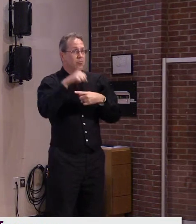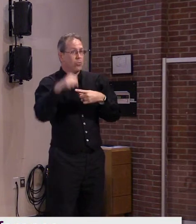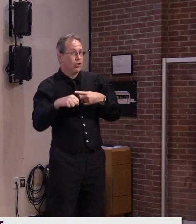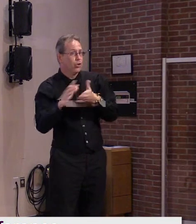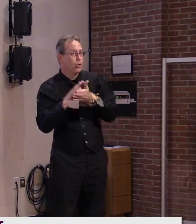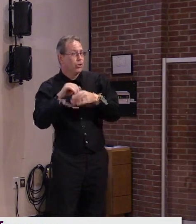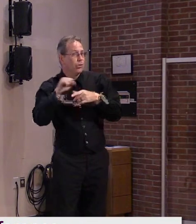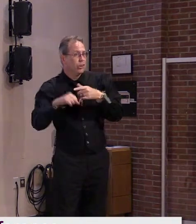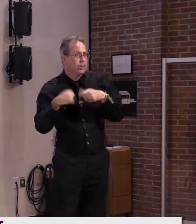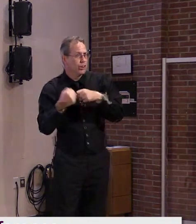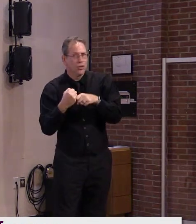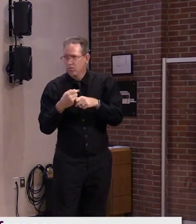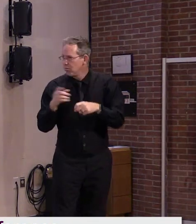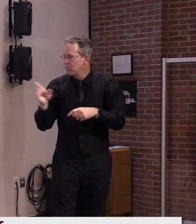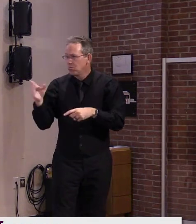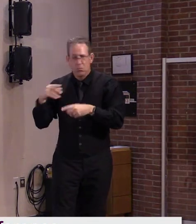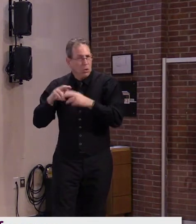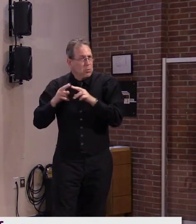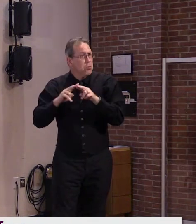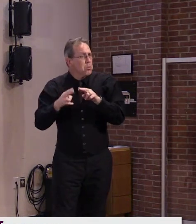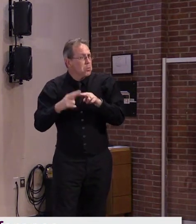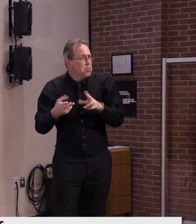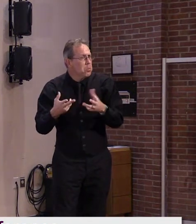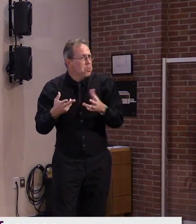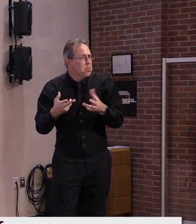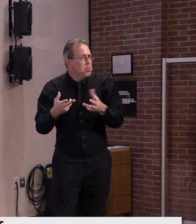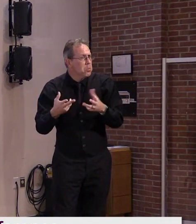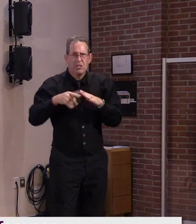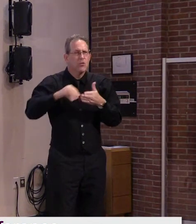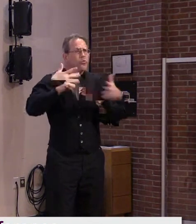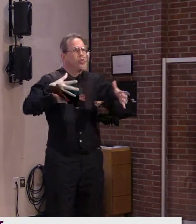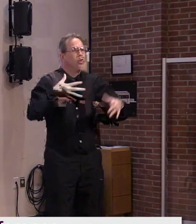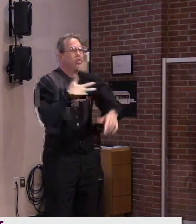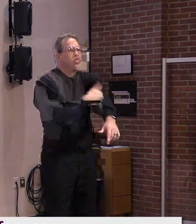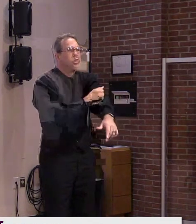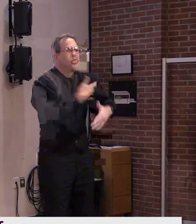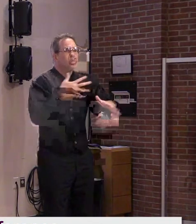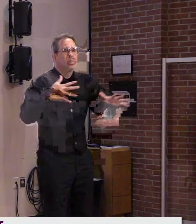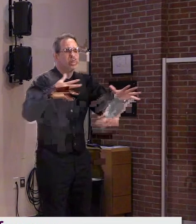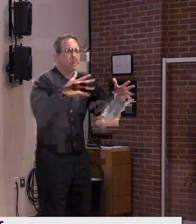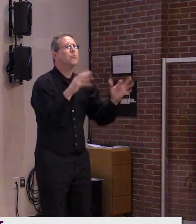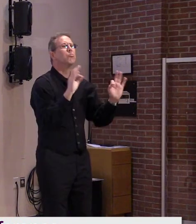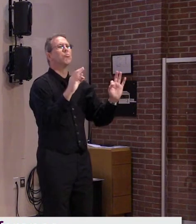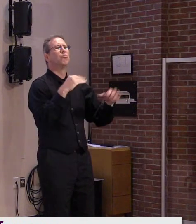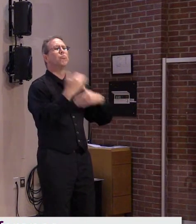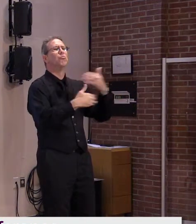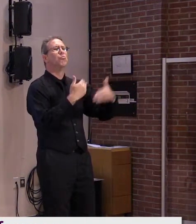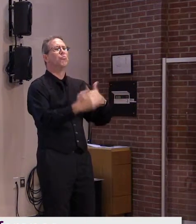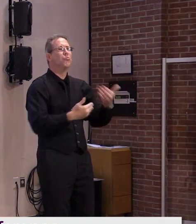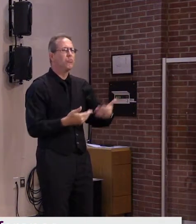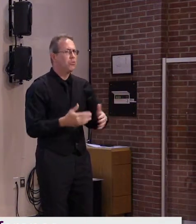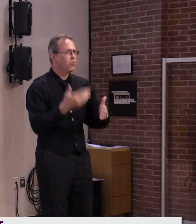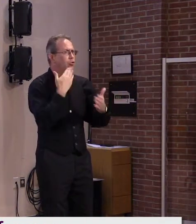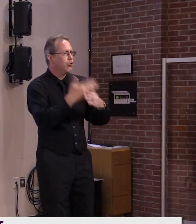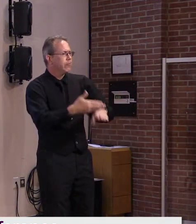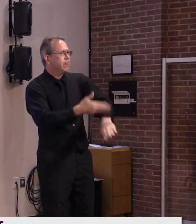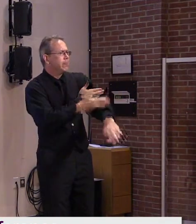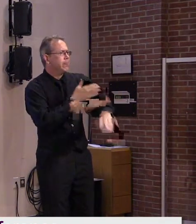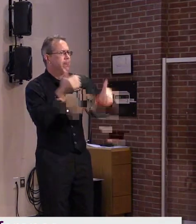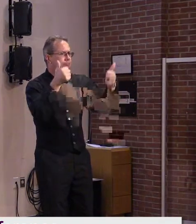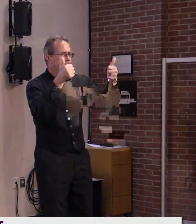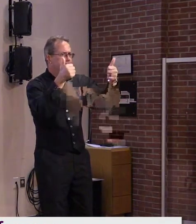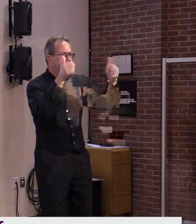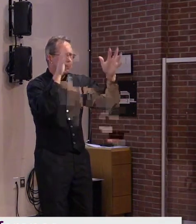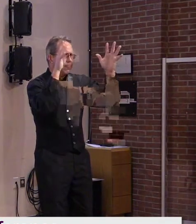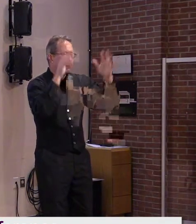obviously rely on vaccination status, but overall, definitely a success story so far in the 2021